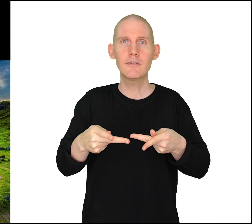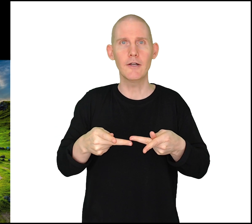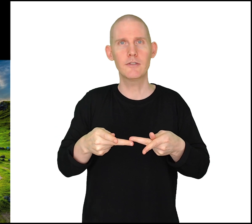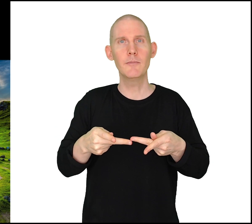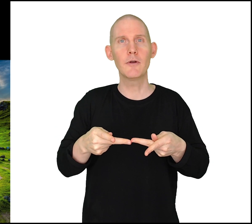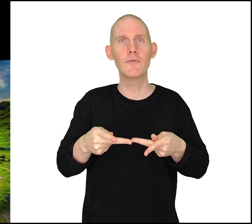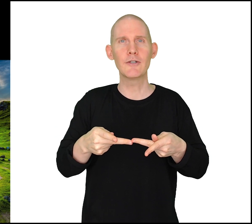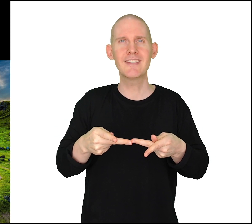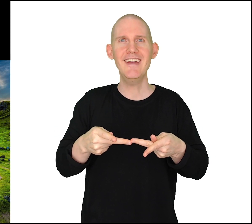touch the middle fingers again.